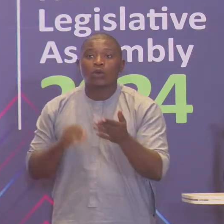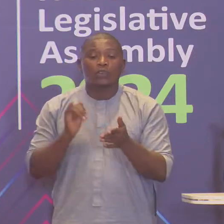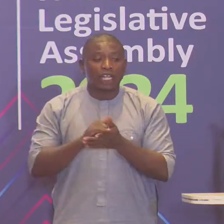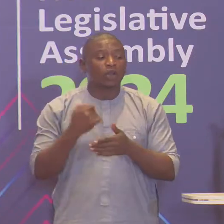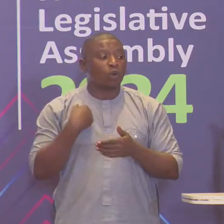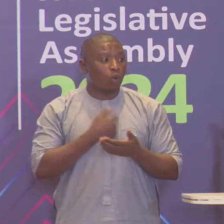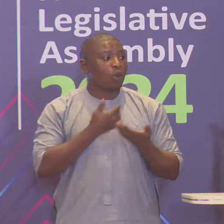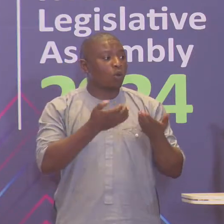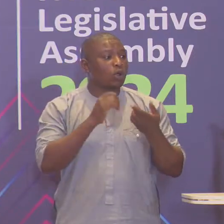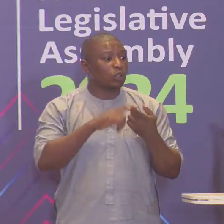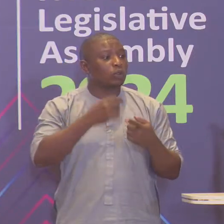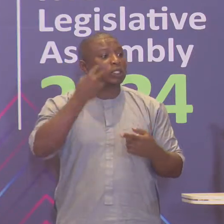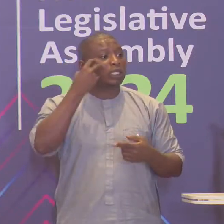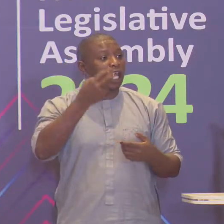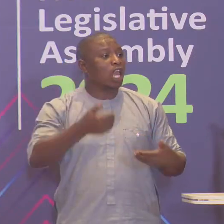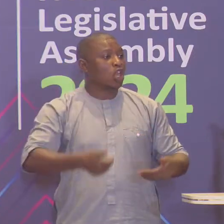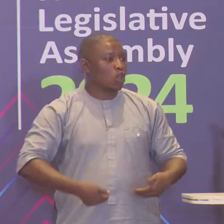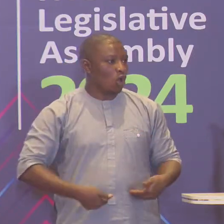see young,